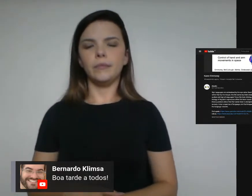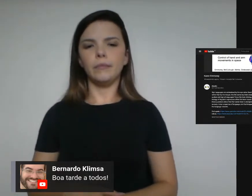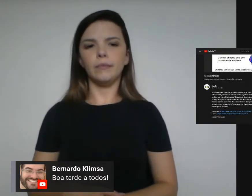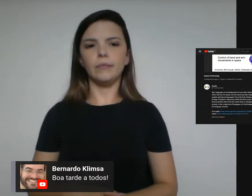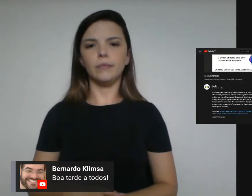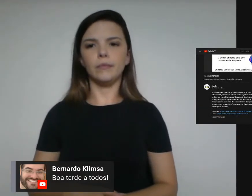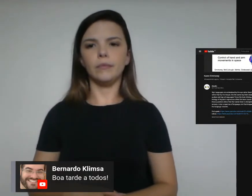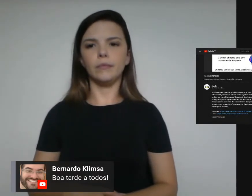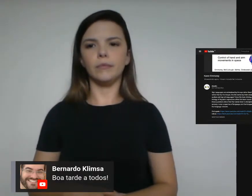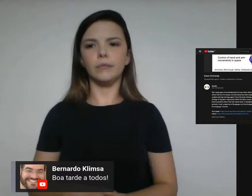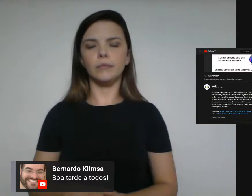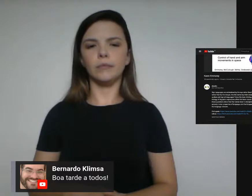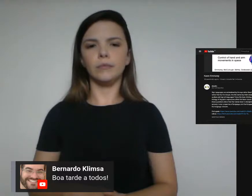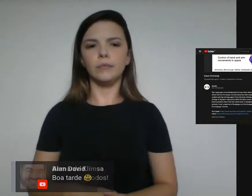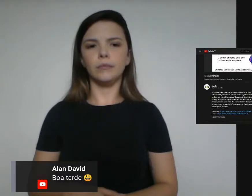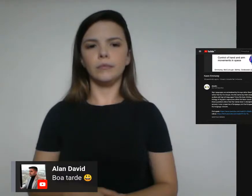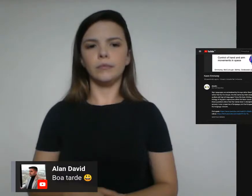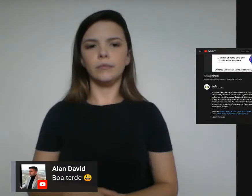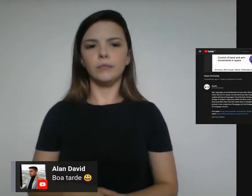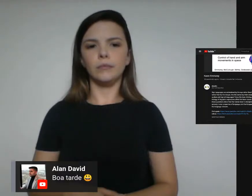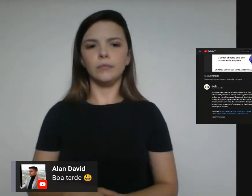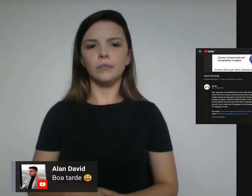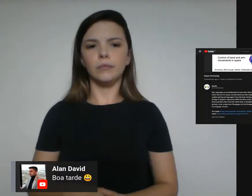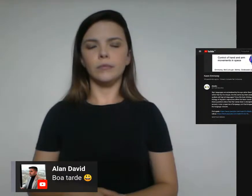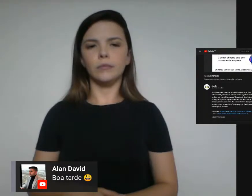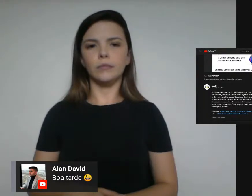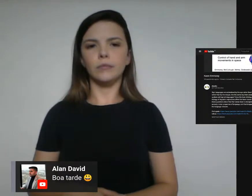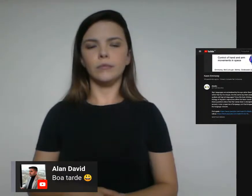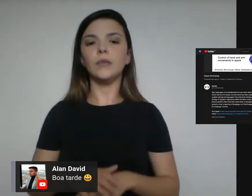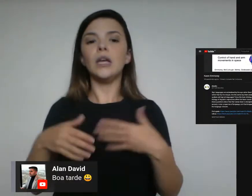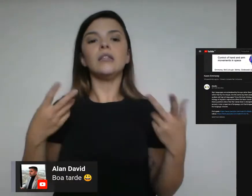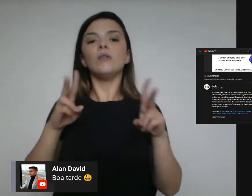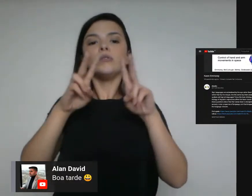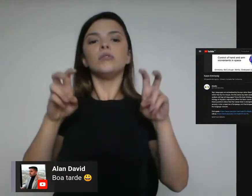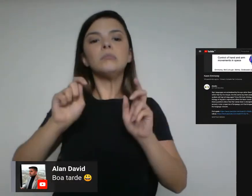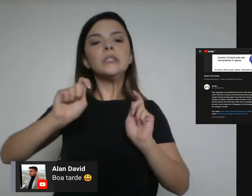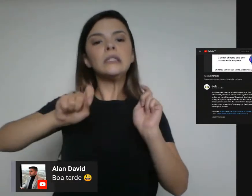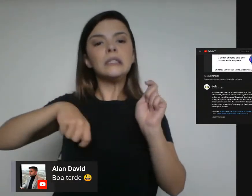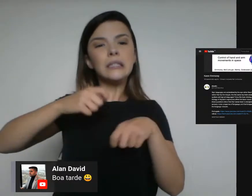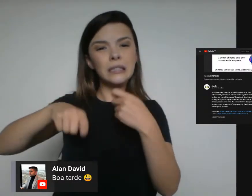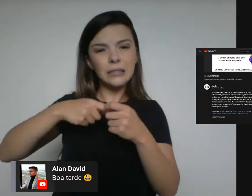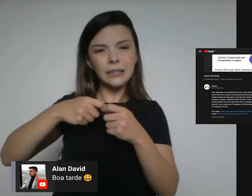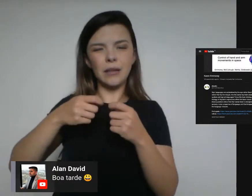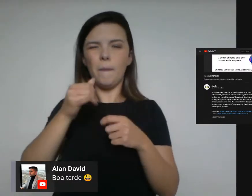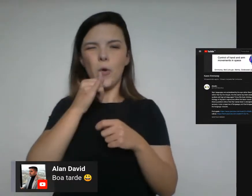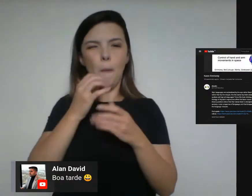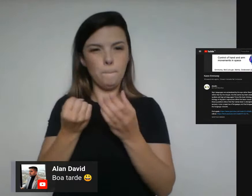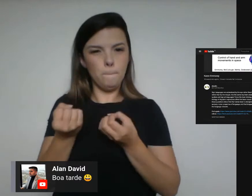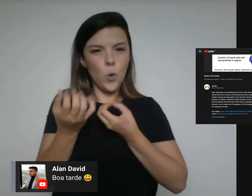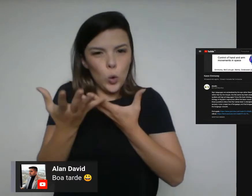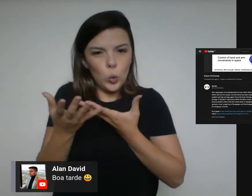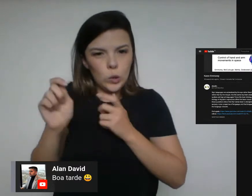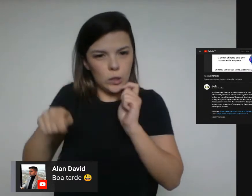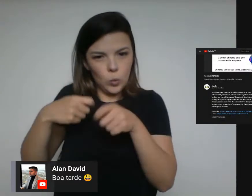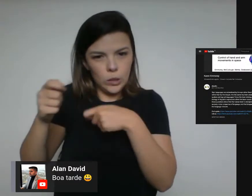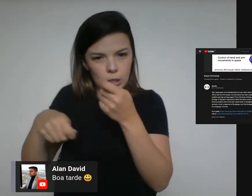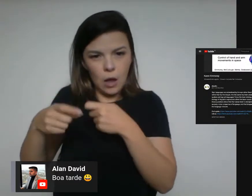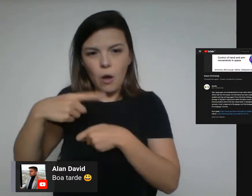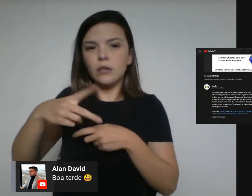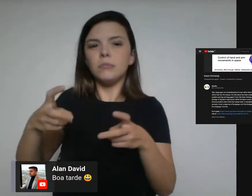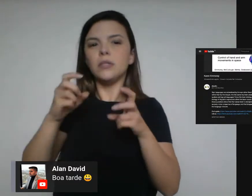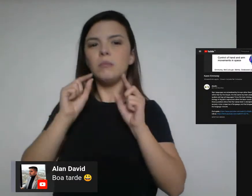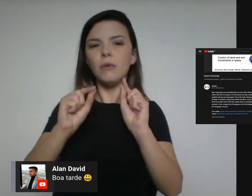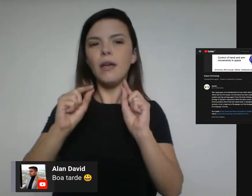So for sign, what we see when the bilinguals are producing ASL signs, you should see more activation in